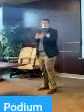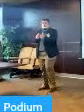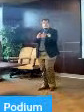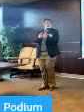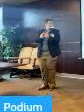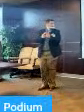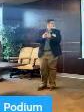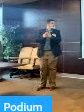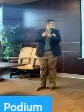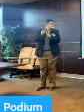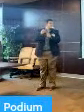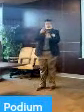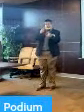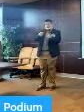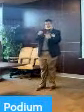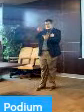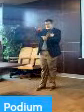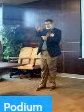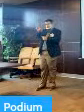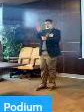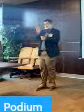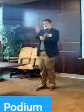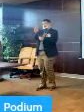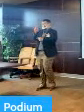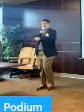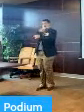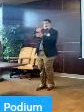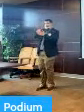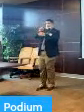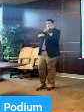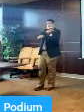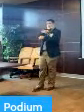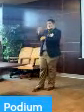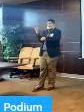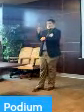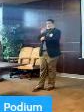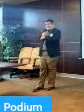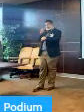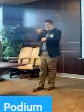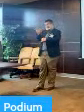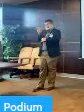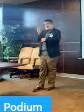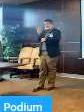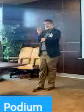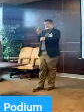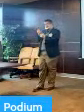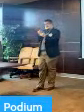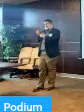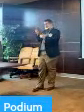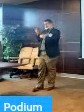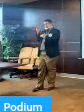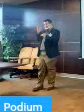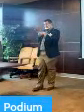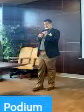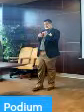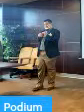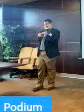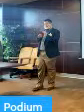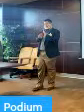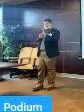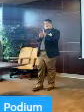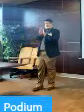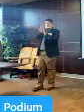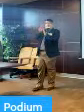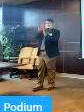so we have, we're treating 396 patients in our hospitals today. That's 17 fewer than the peak that we